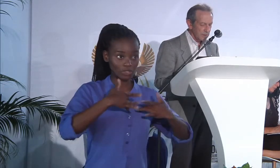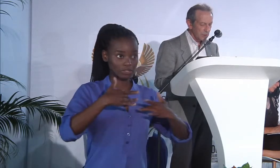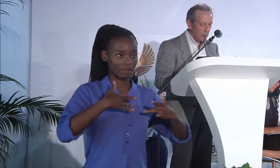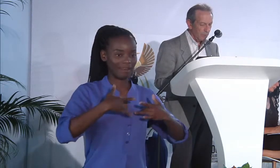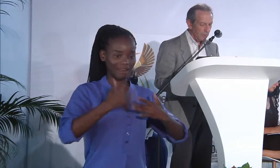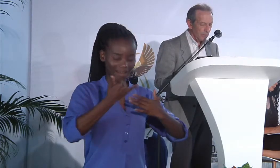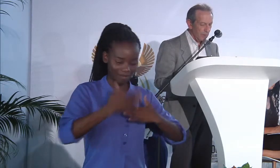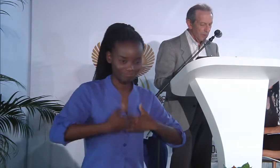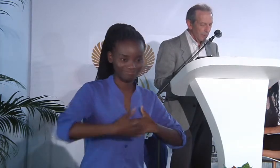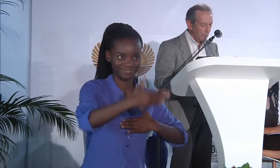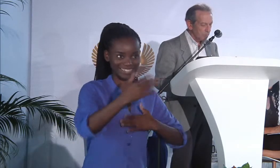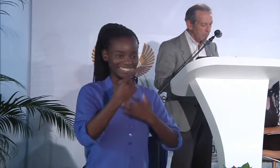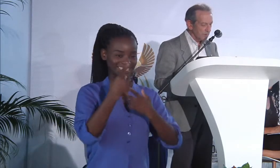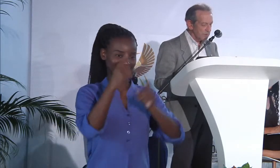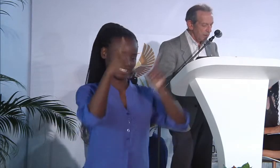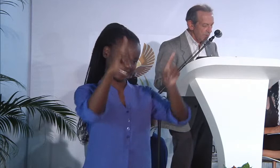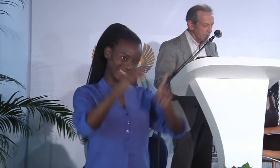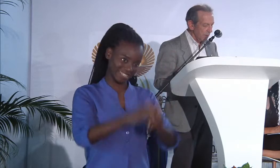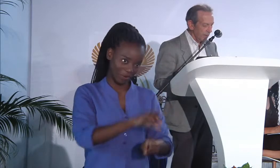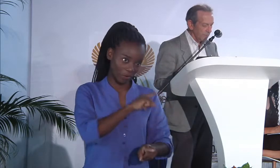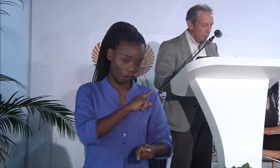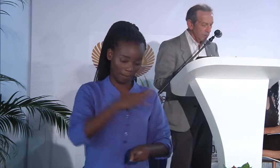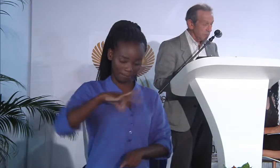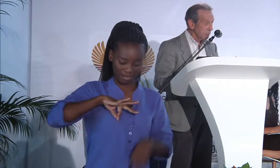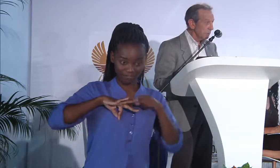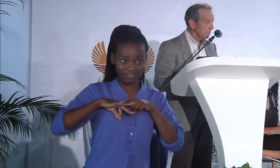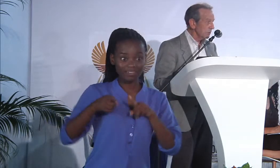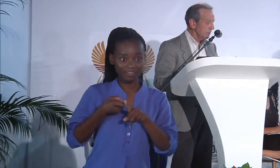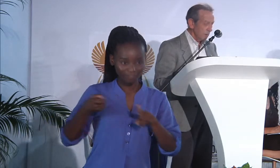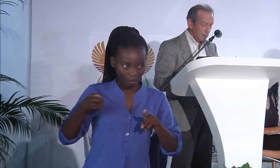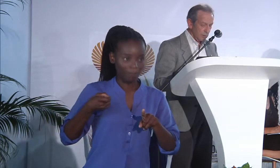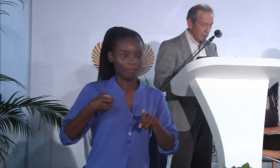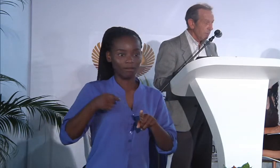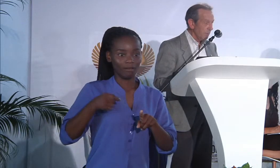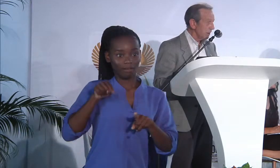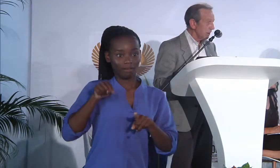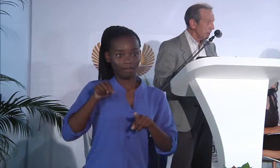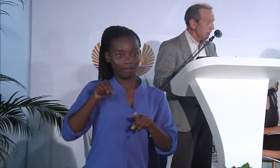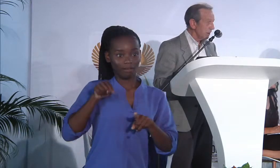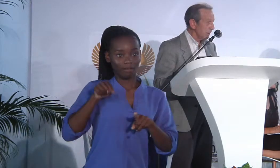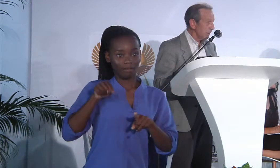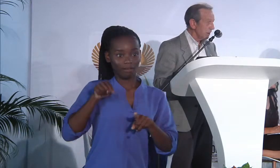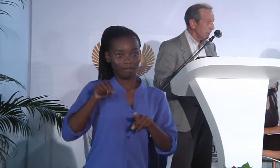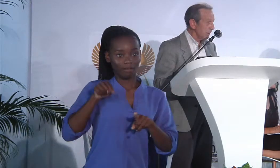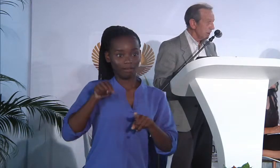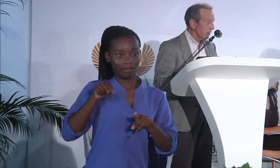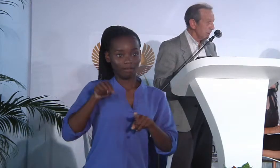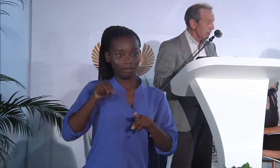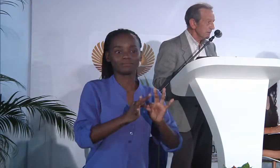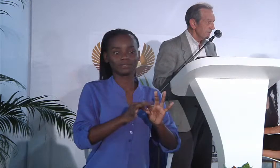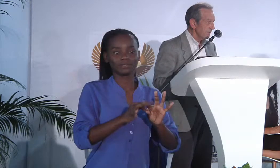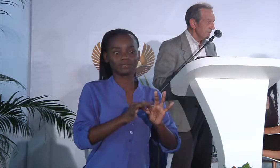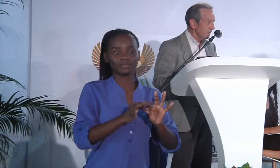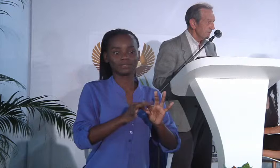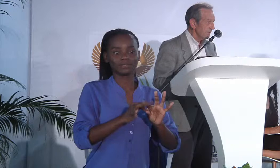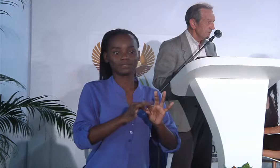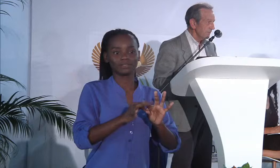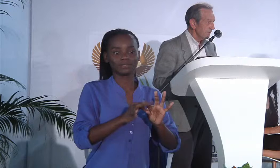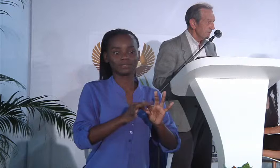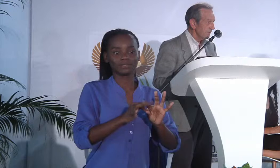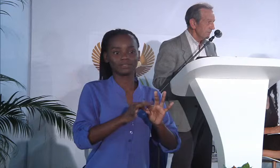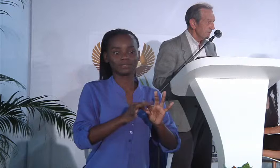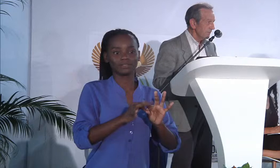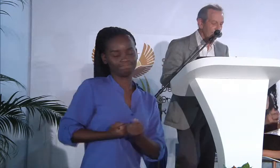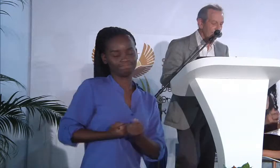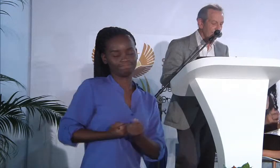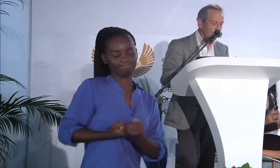as an example of what benefits can be derived through commitment, cooperation, and your efforts. Thank you very